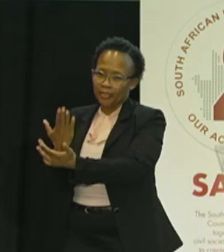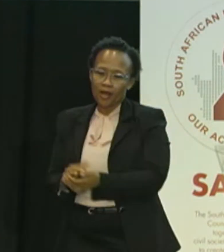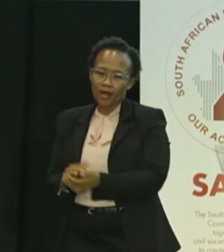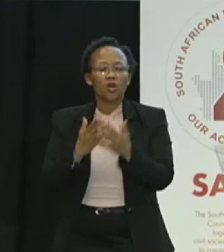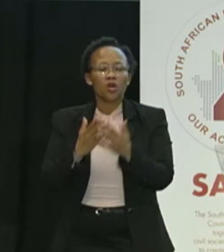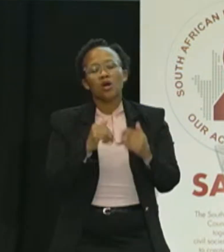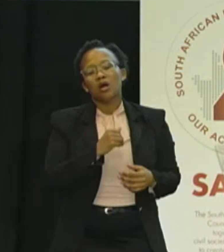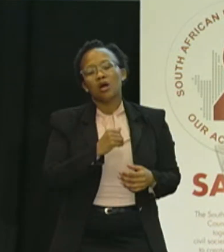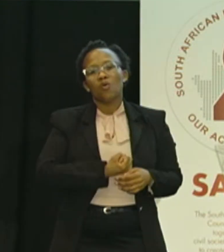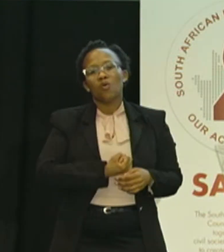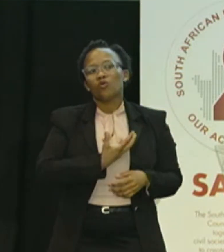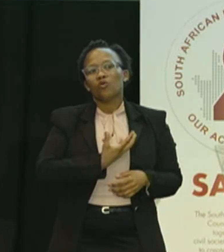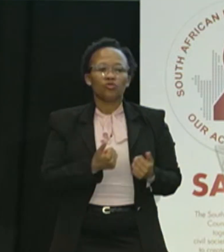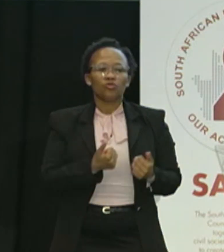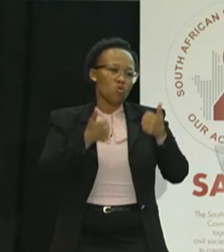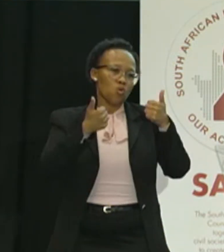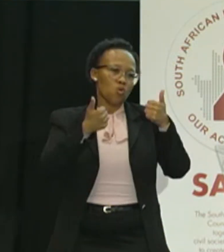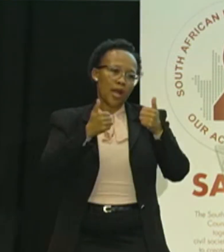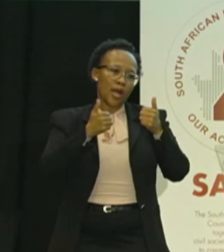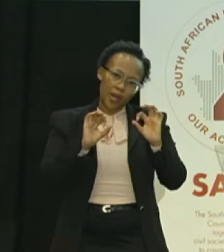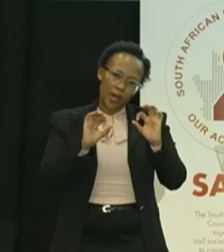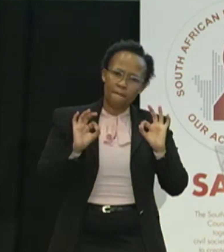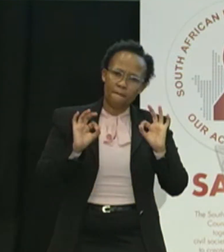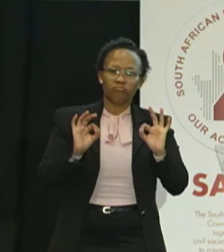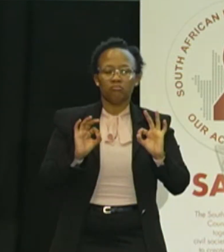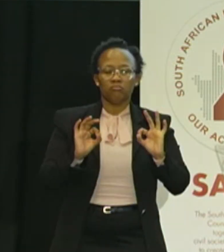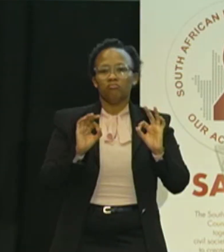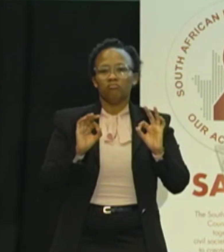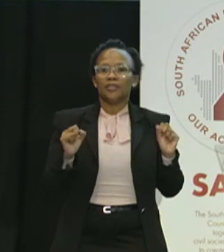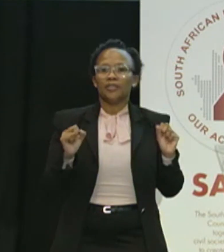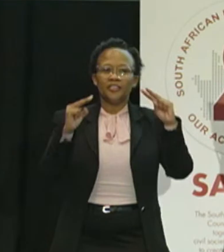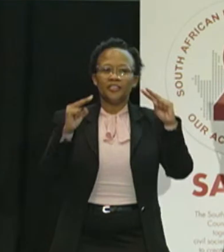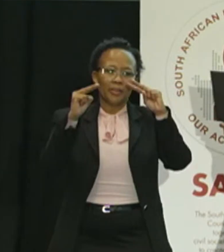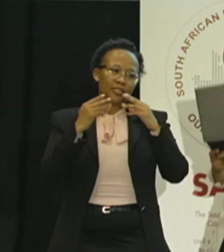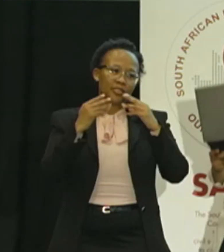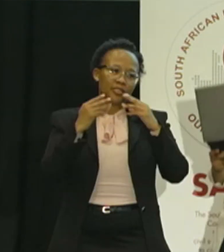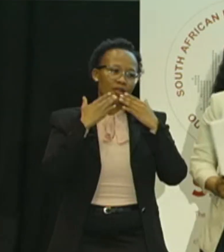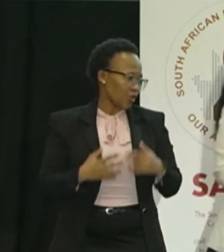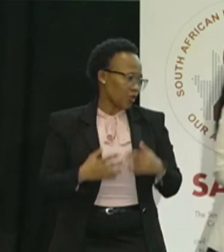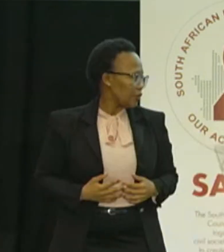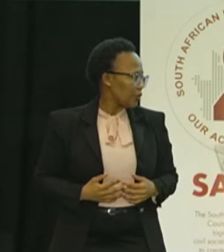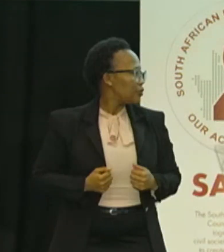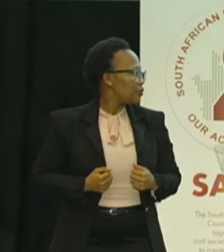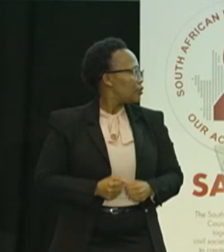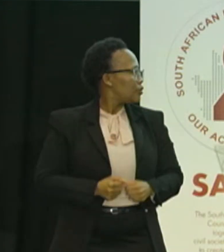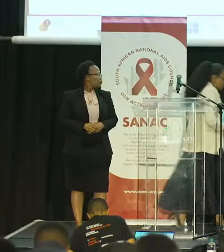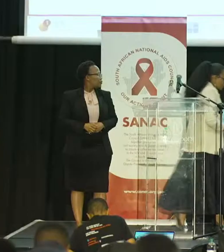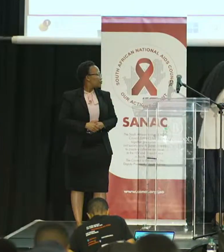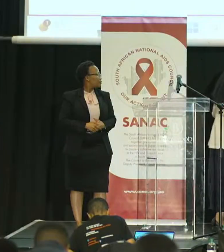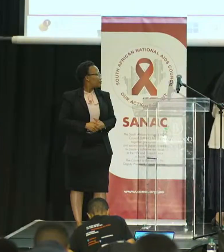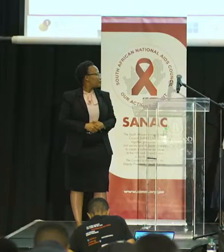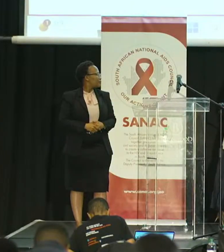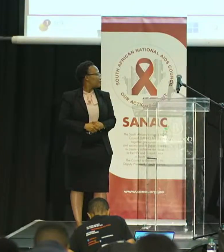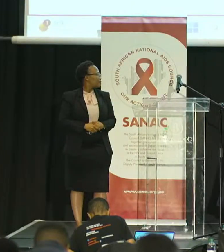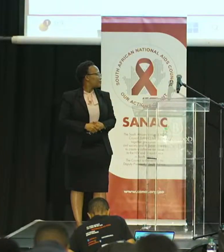and fruitful summit. Thank you.